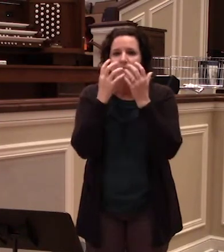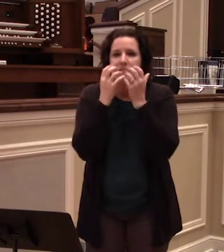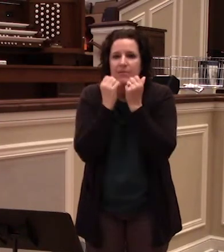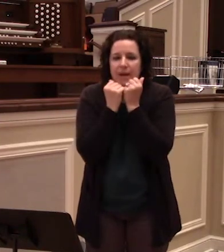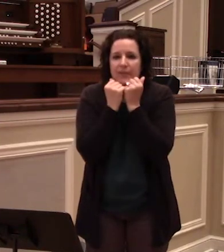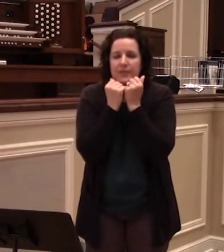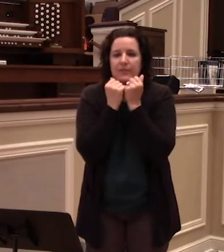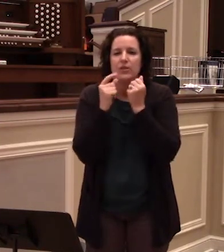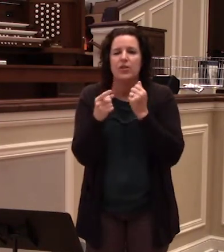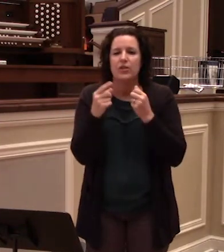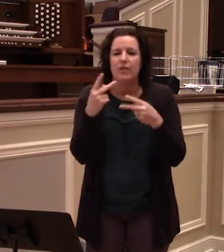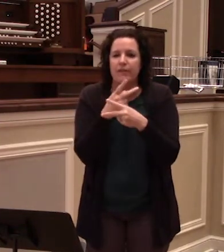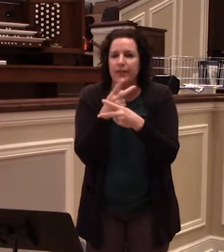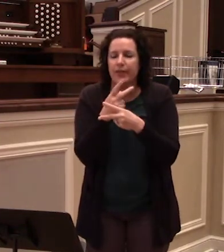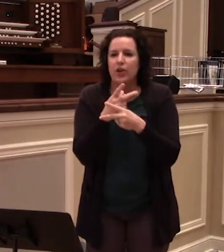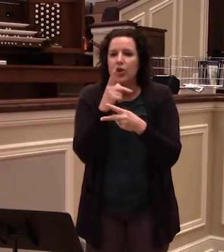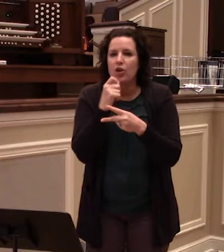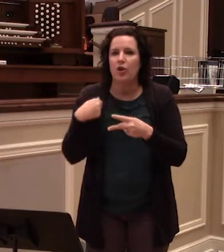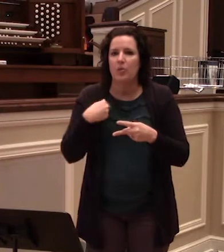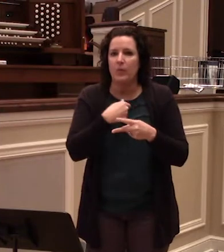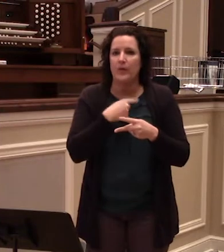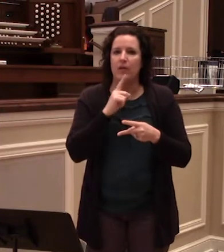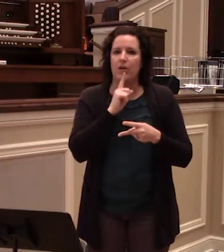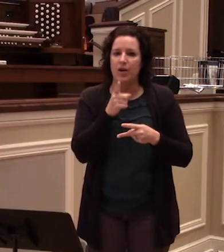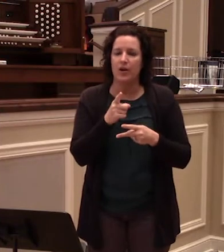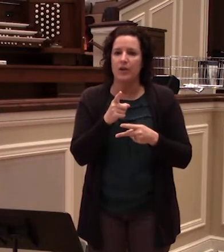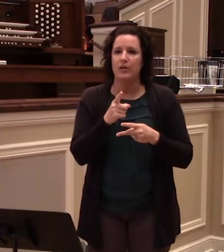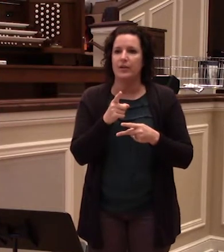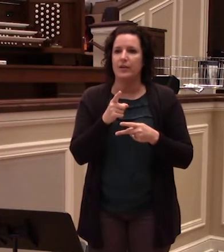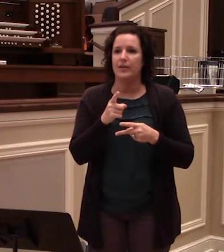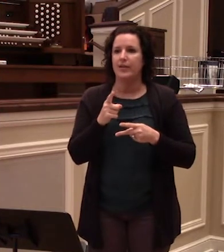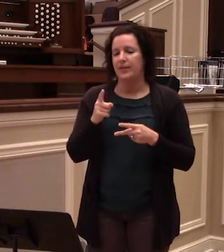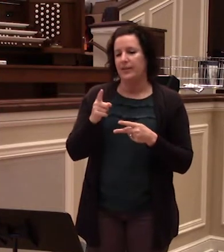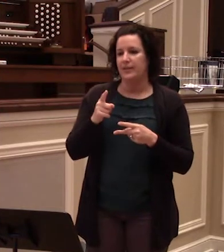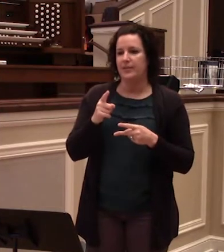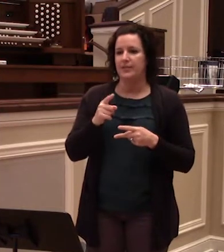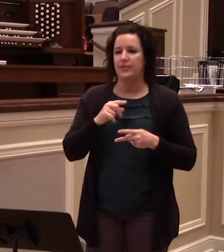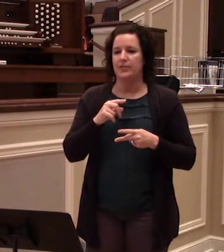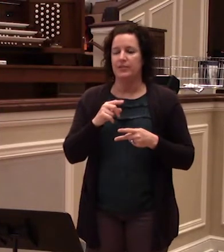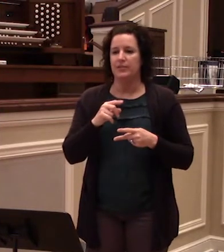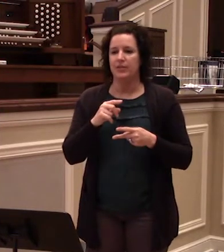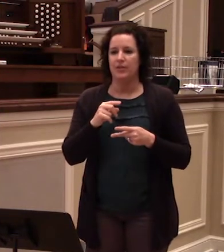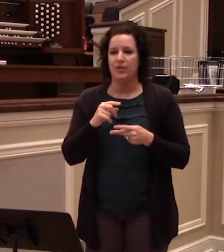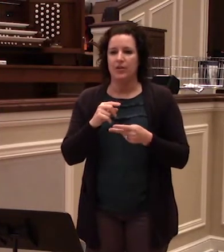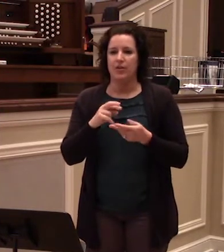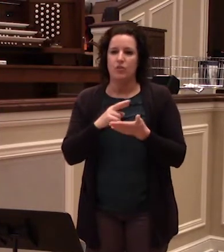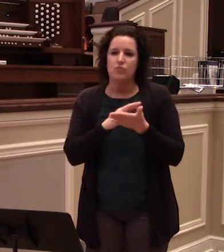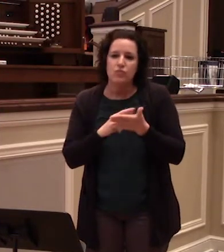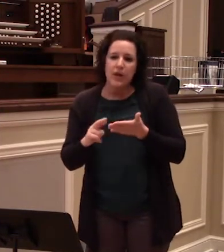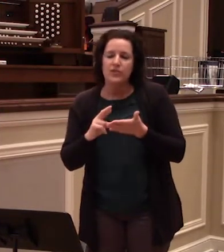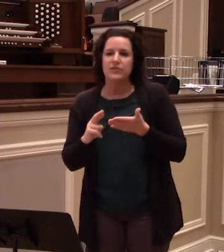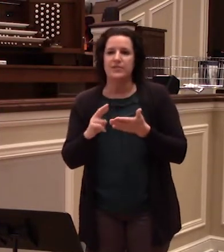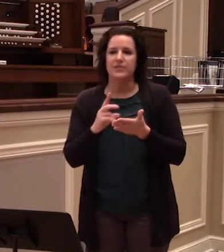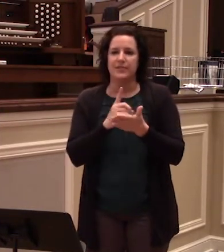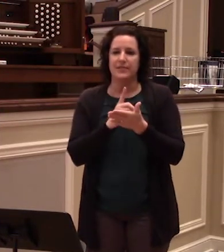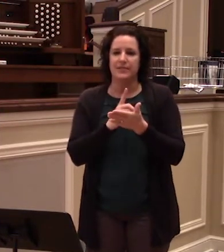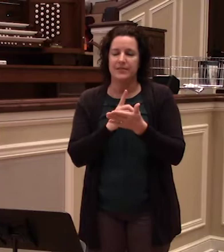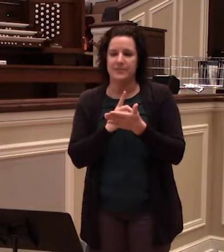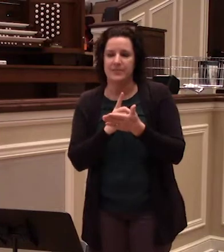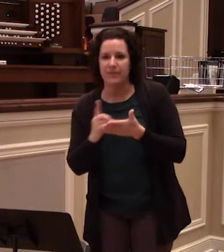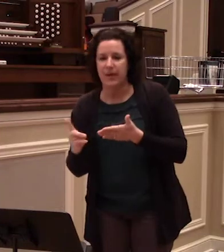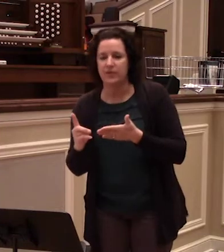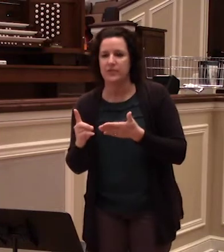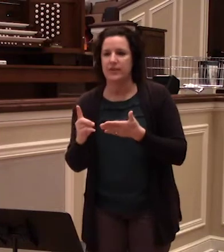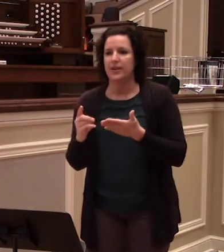figure out who we are. Simeon is righteous and devout. He's waiting on the consolation of Israel. He's waiting